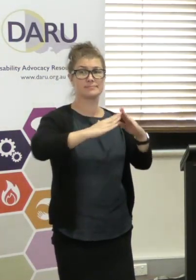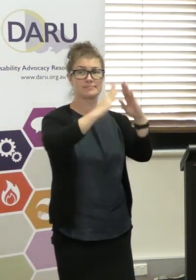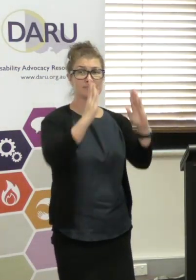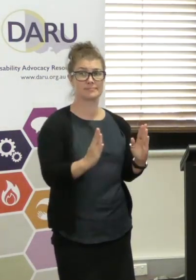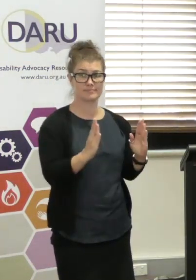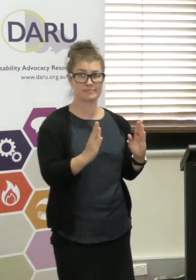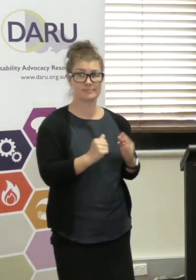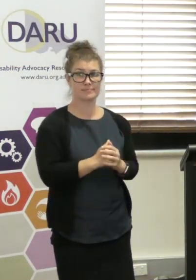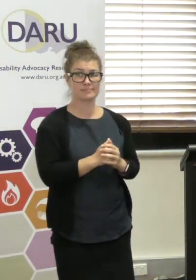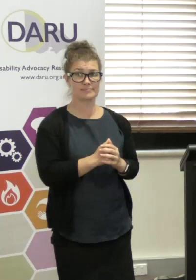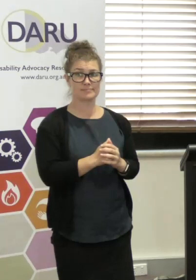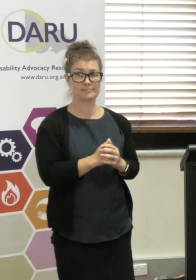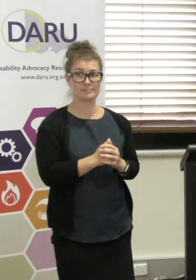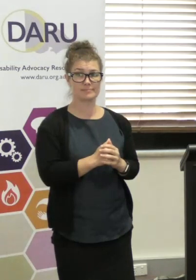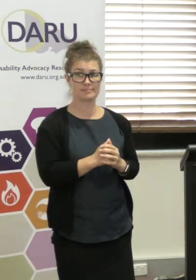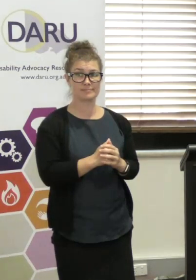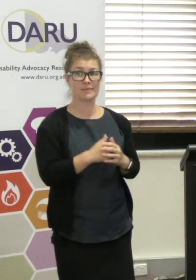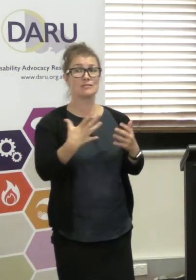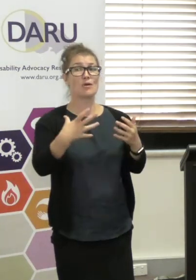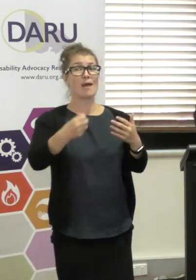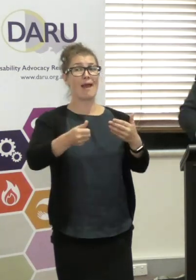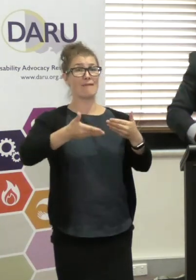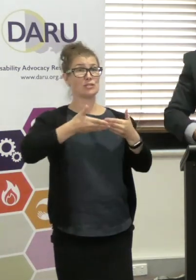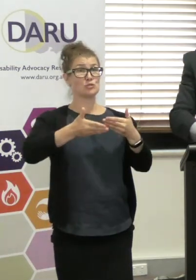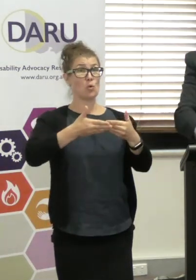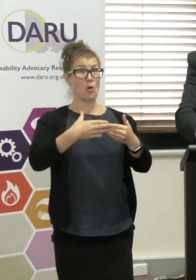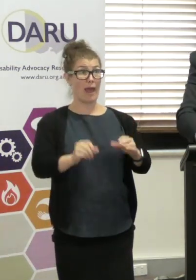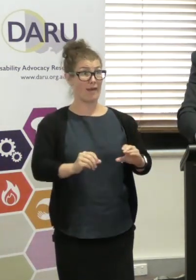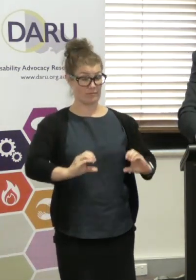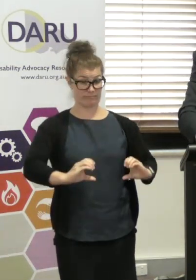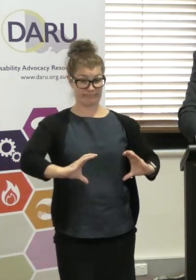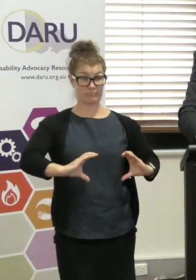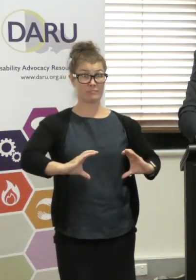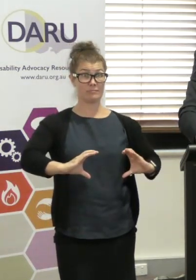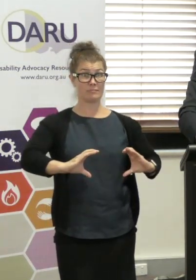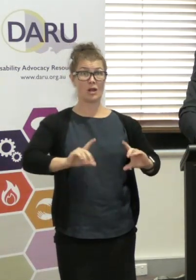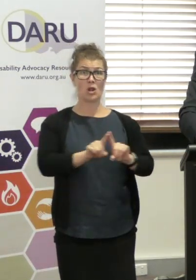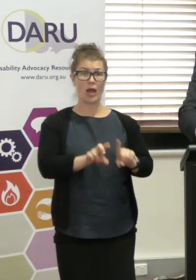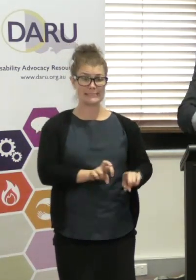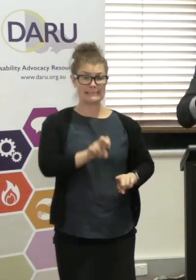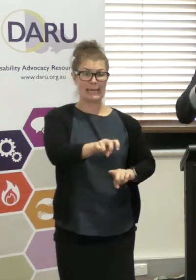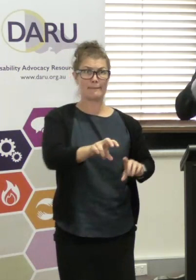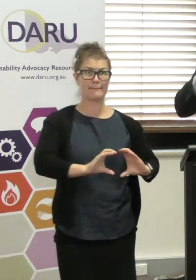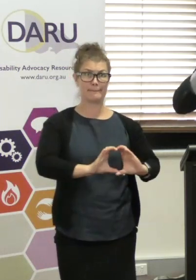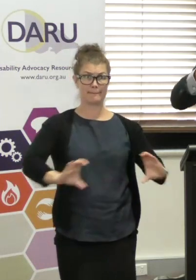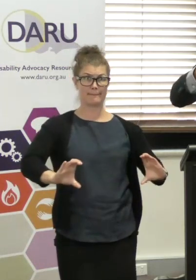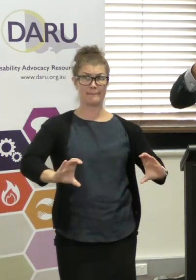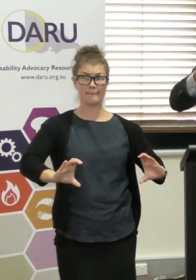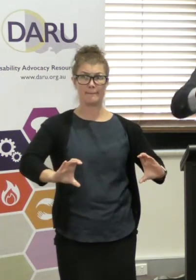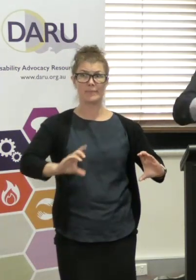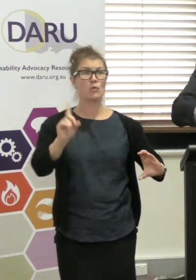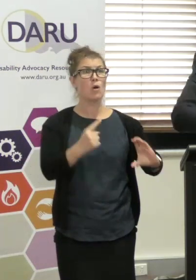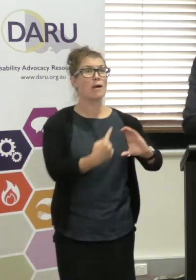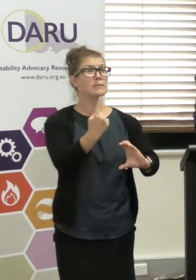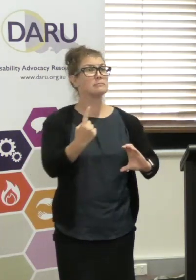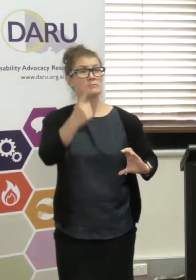there? That's a ledge that's about that high. So I said, well, what happens when the mob with disability